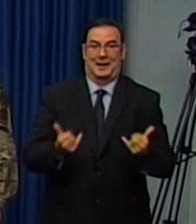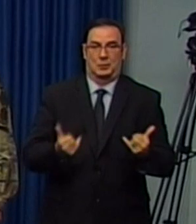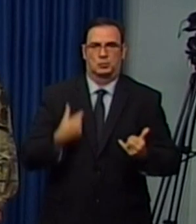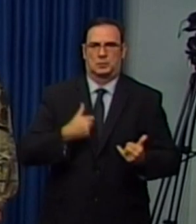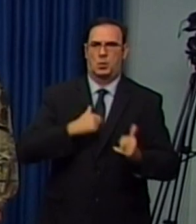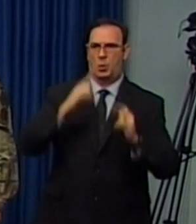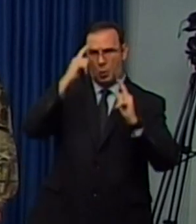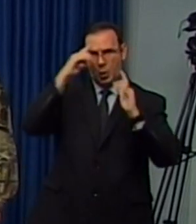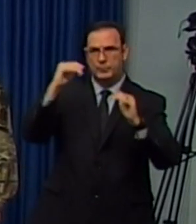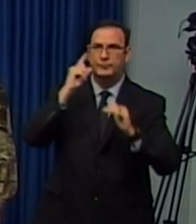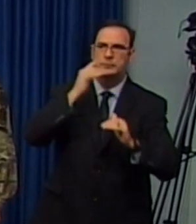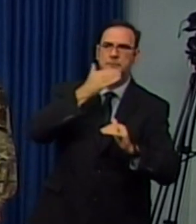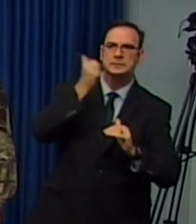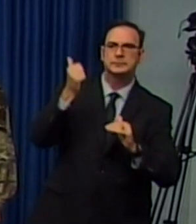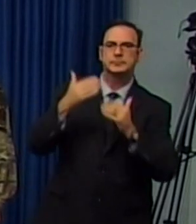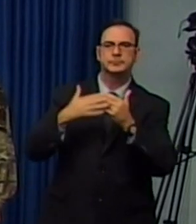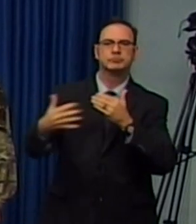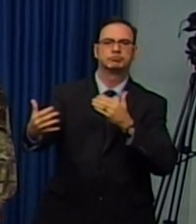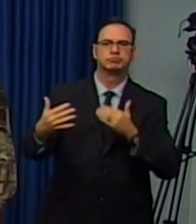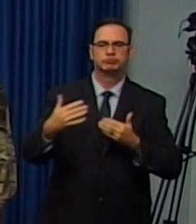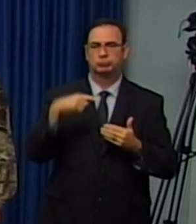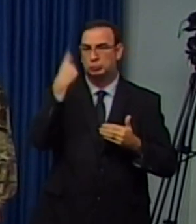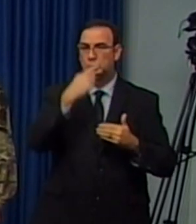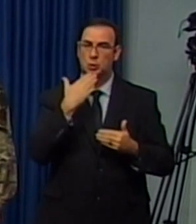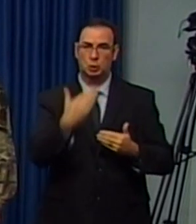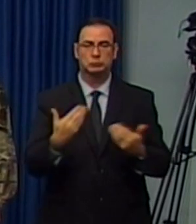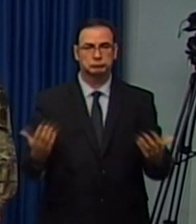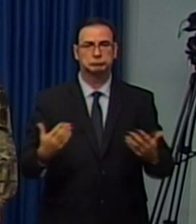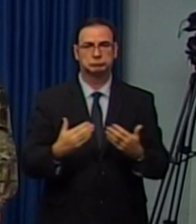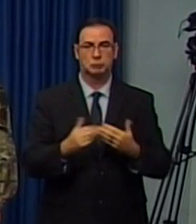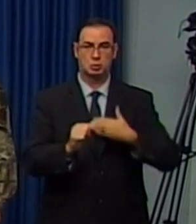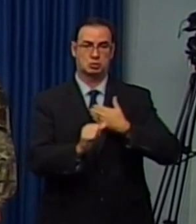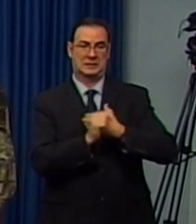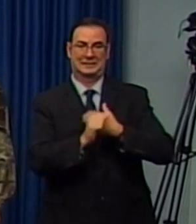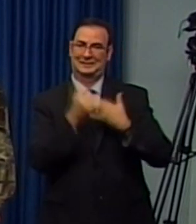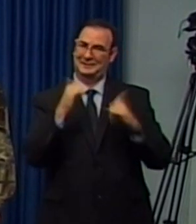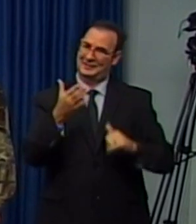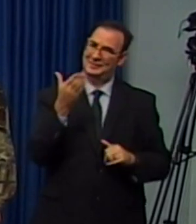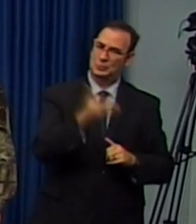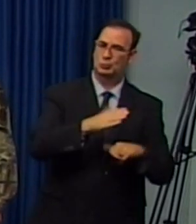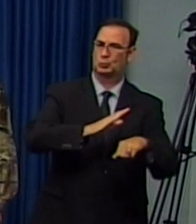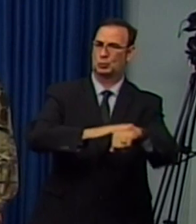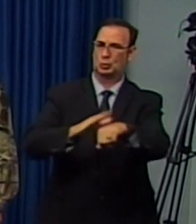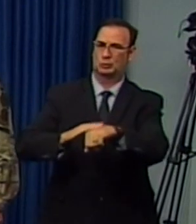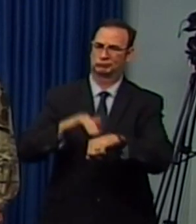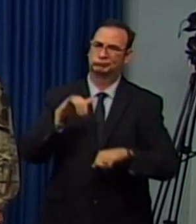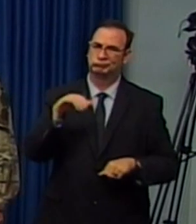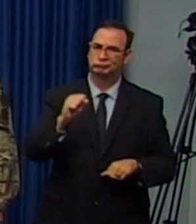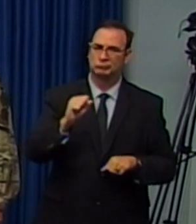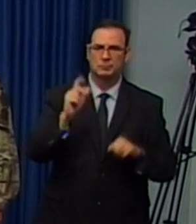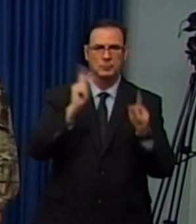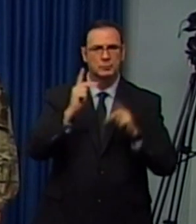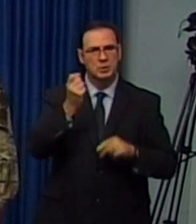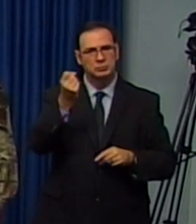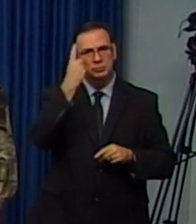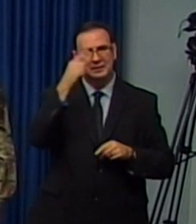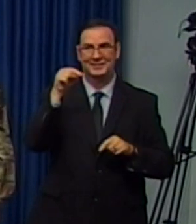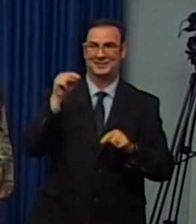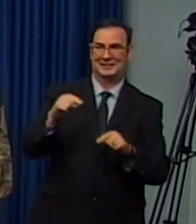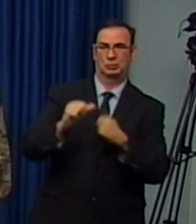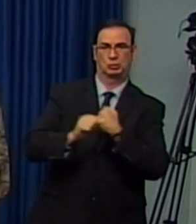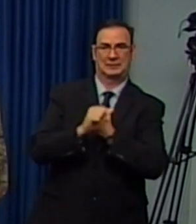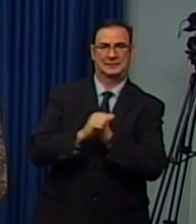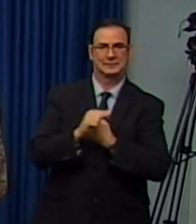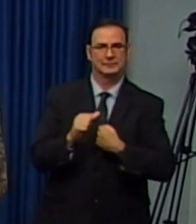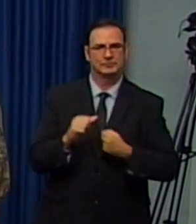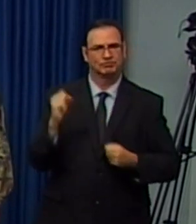best, you know, we've been pretty consistent that that the threat is still there, and so people should just understand that. And I think people did think this storm was